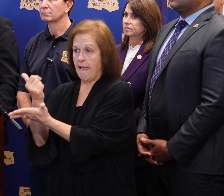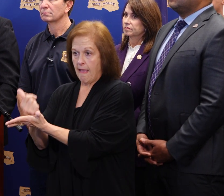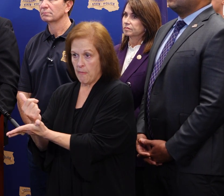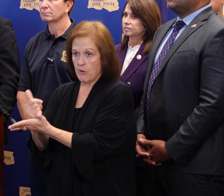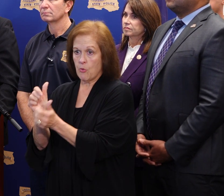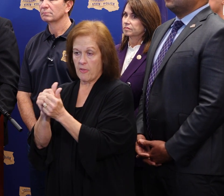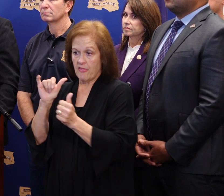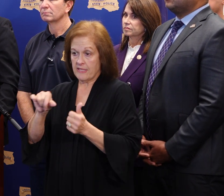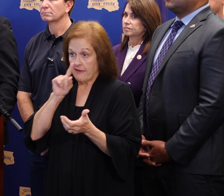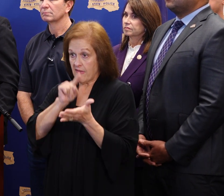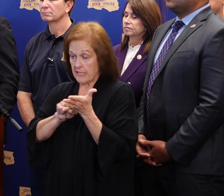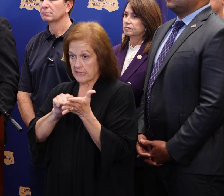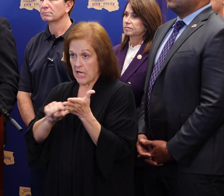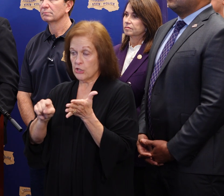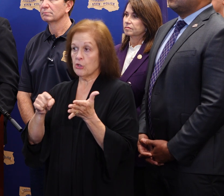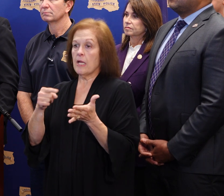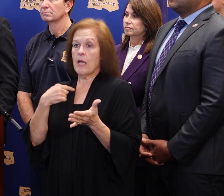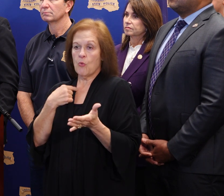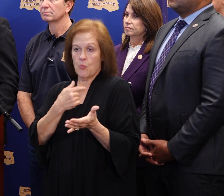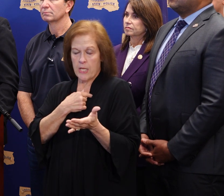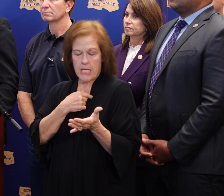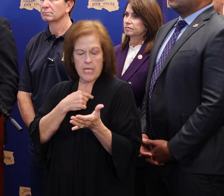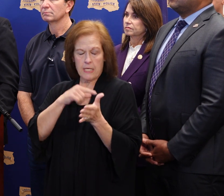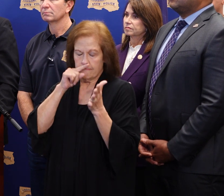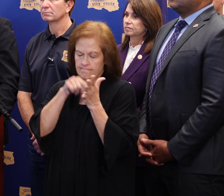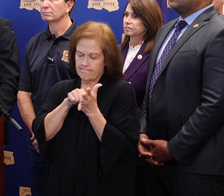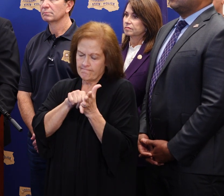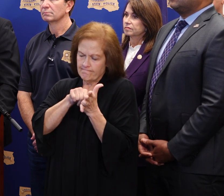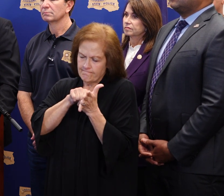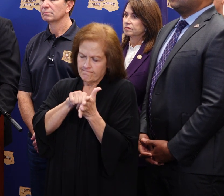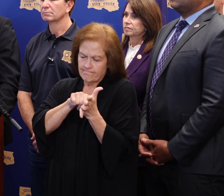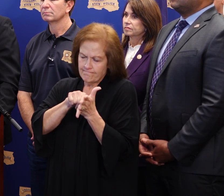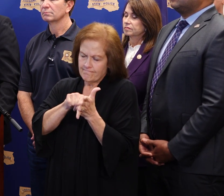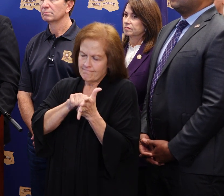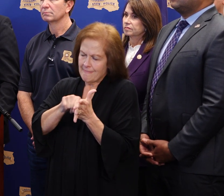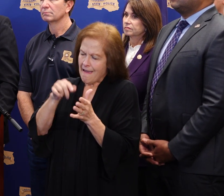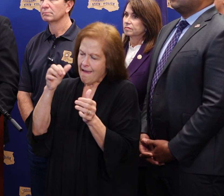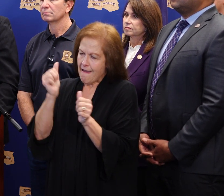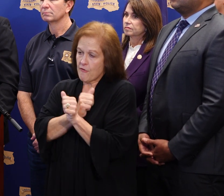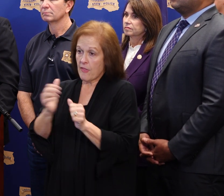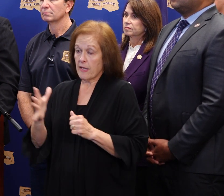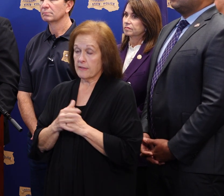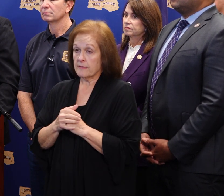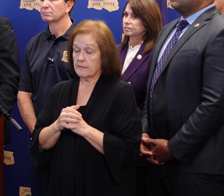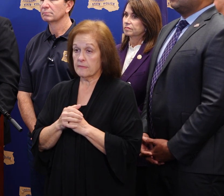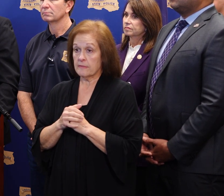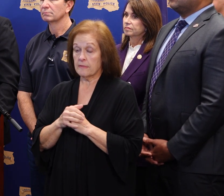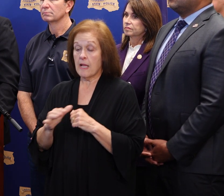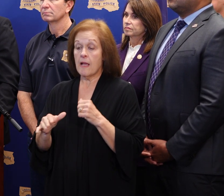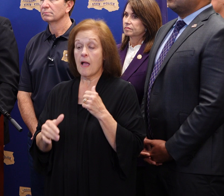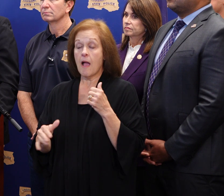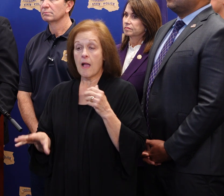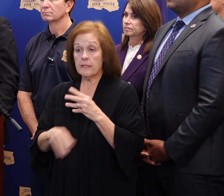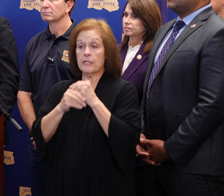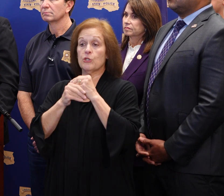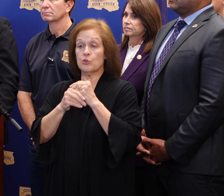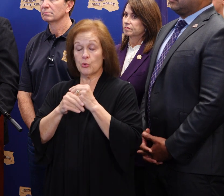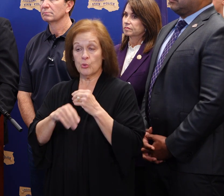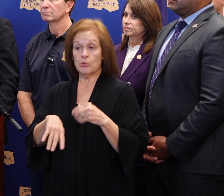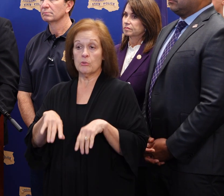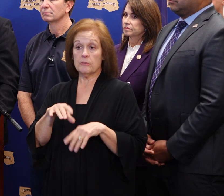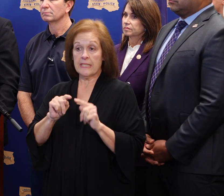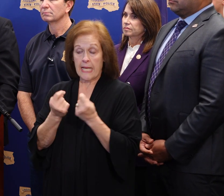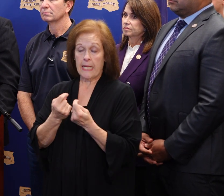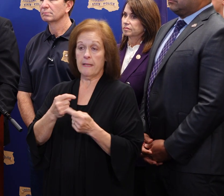of this investigation and following up on every lead. Additional teams of special agents, professional